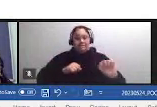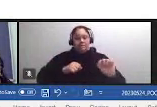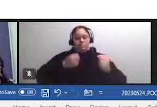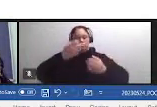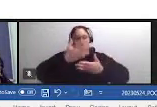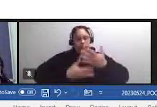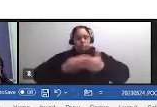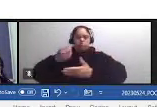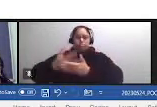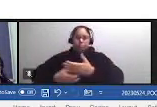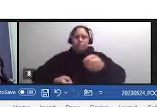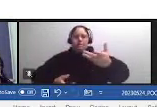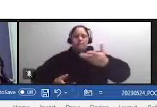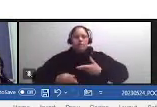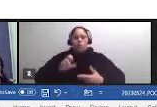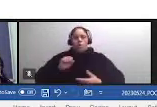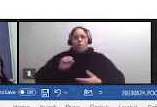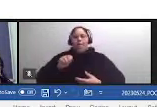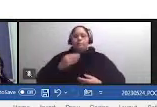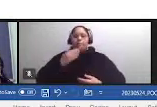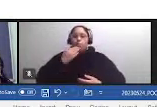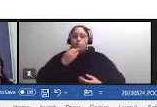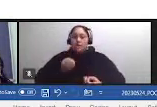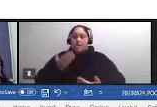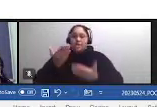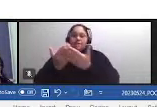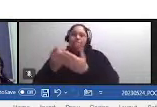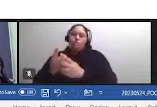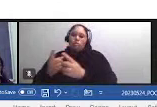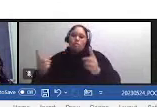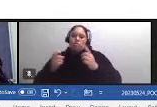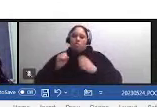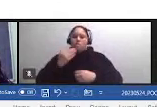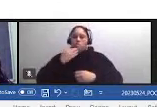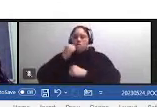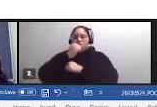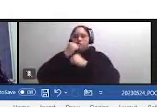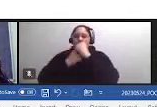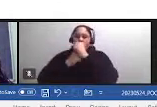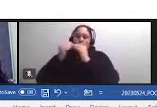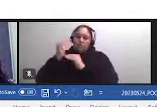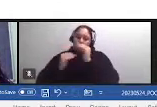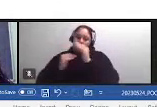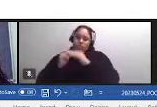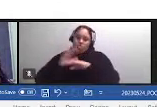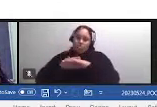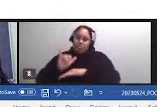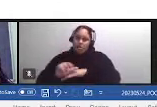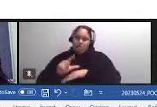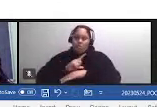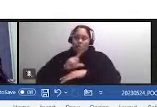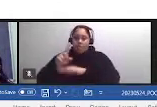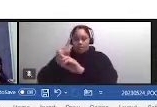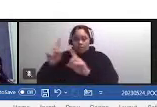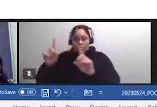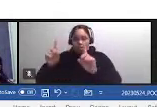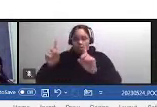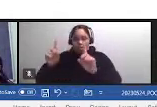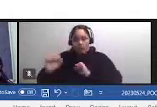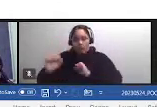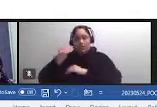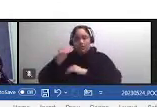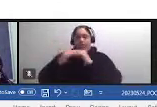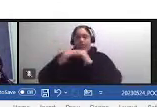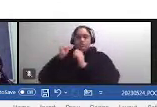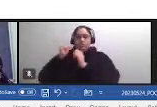must submit the UM to the Department of Infrastructure, because the Department of